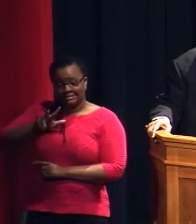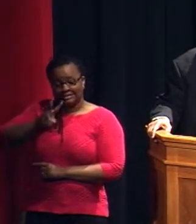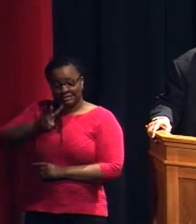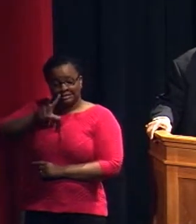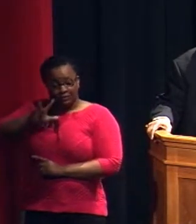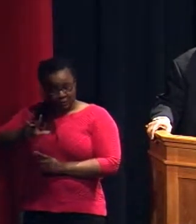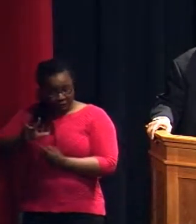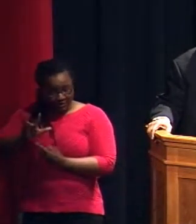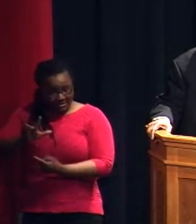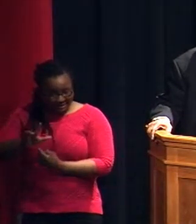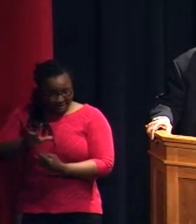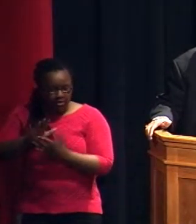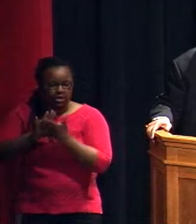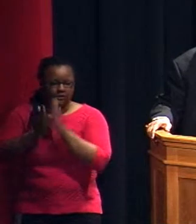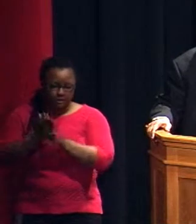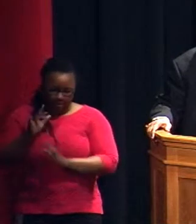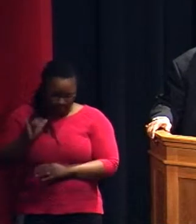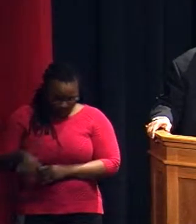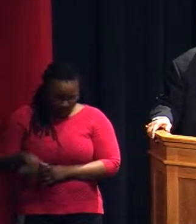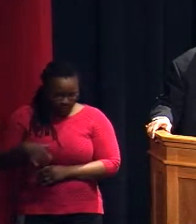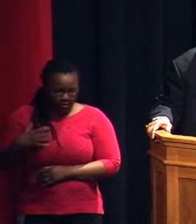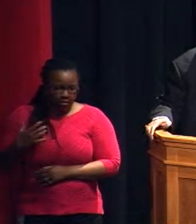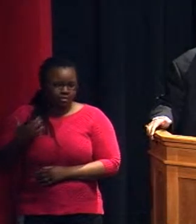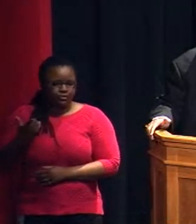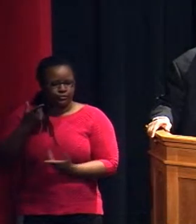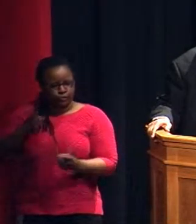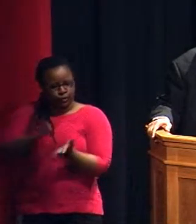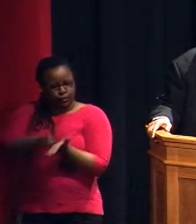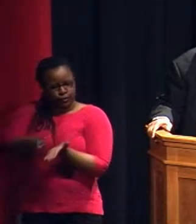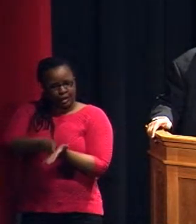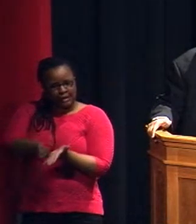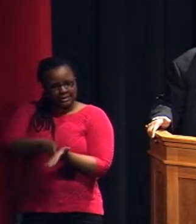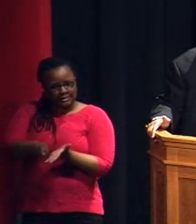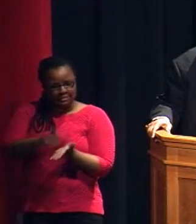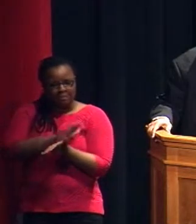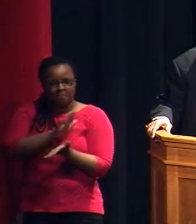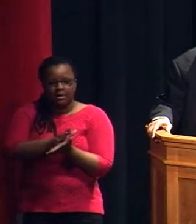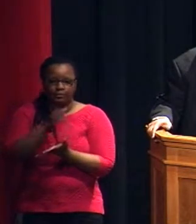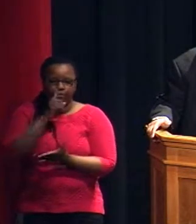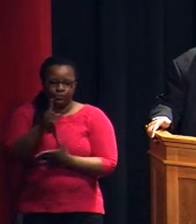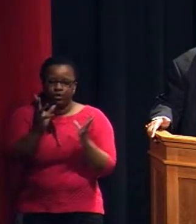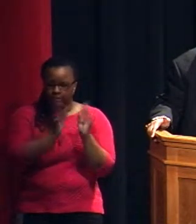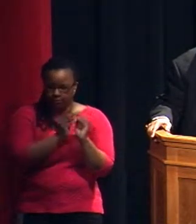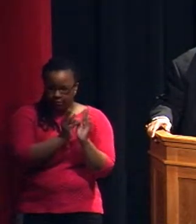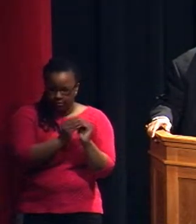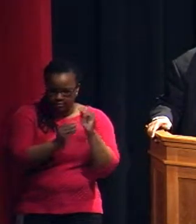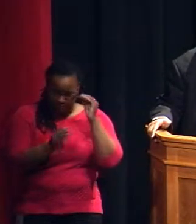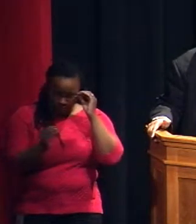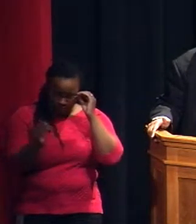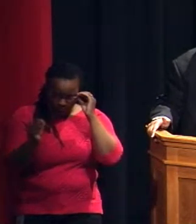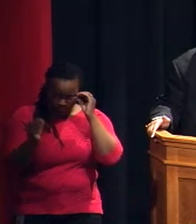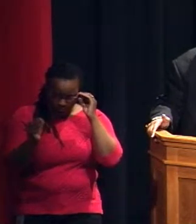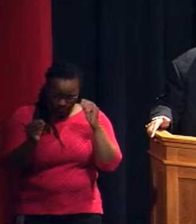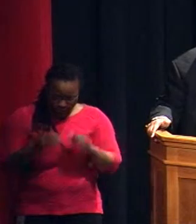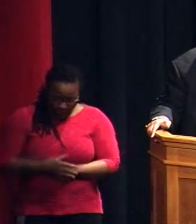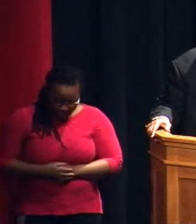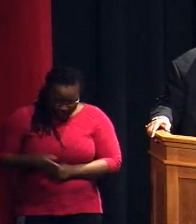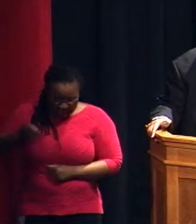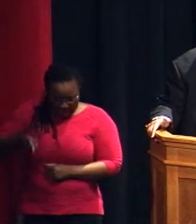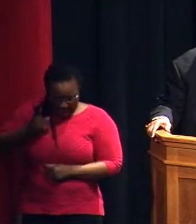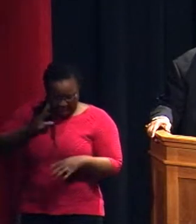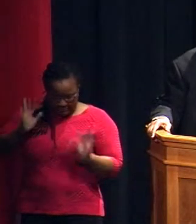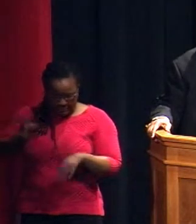that paper for the oratorical contest that he first developed the notions that